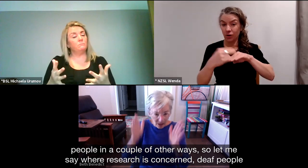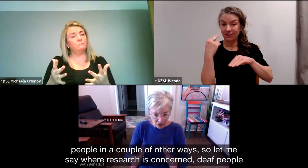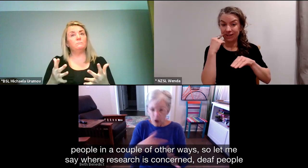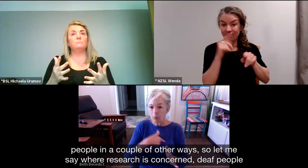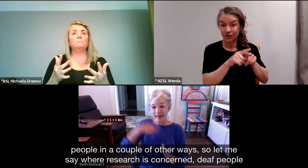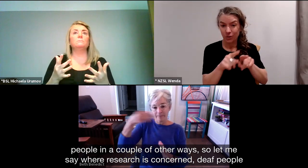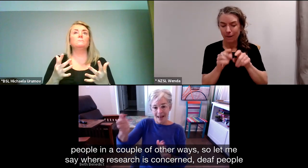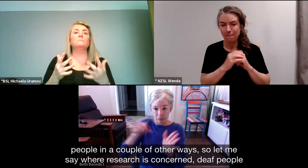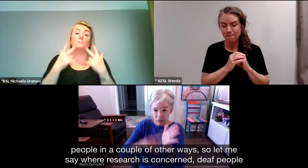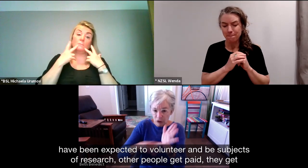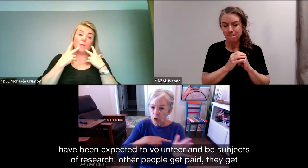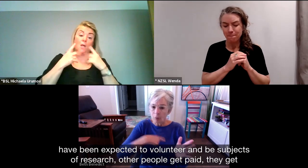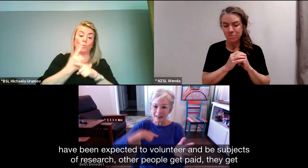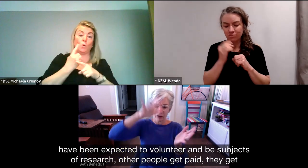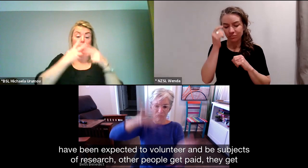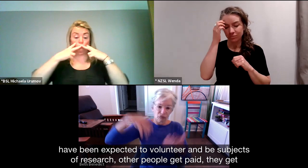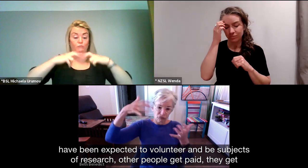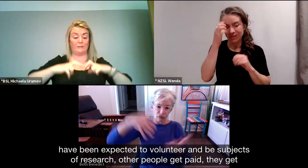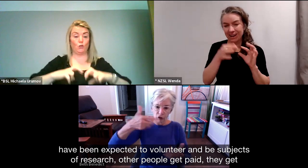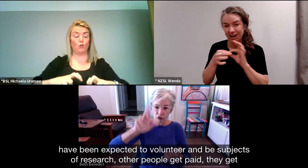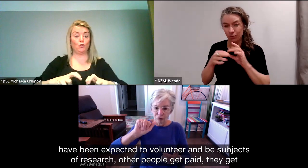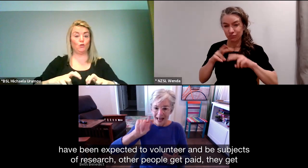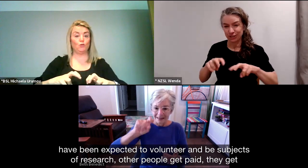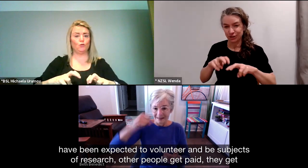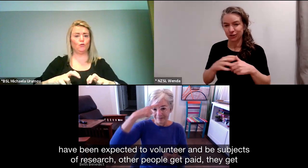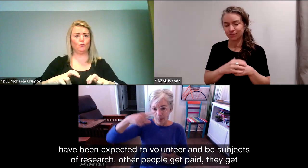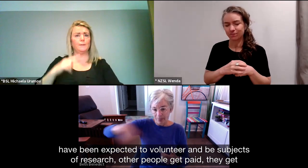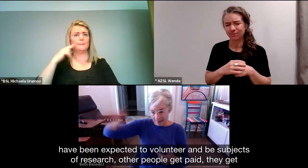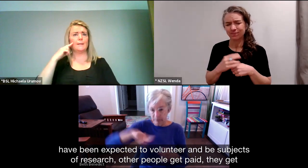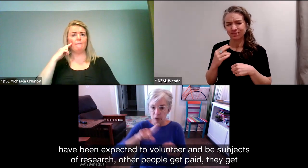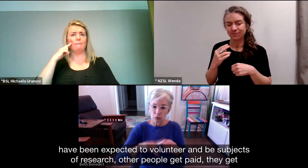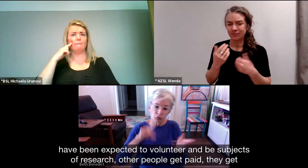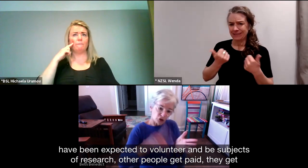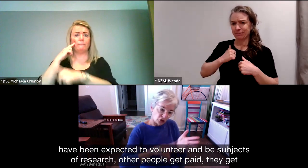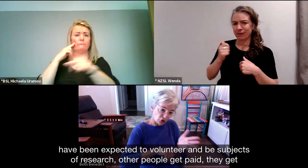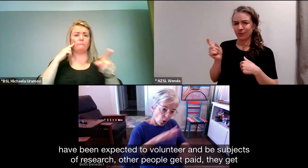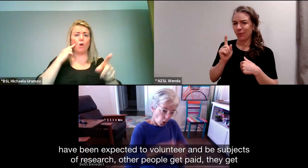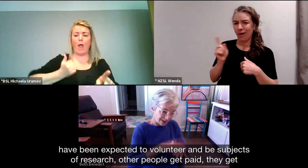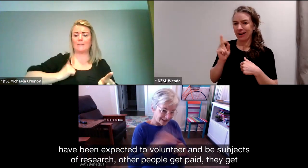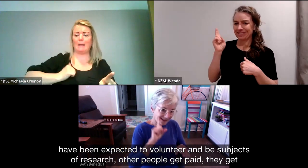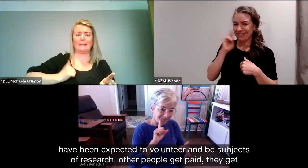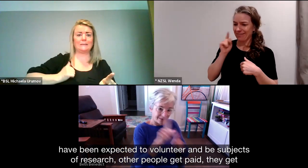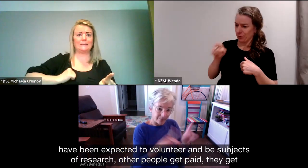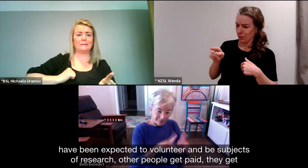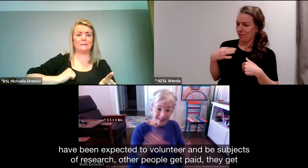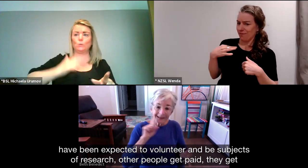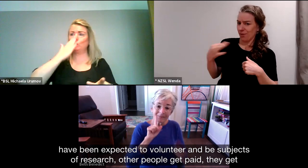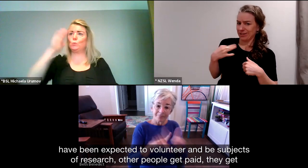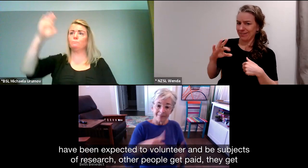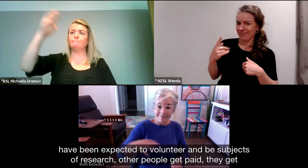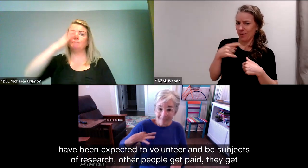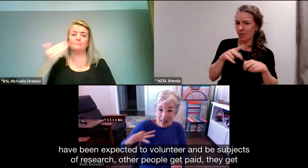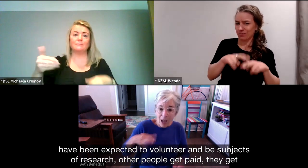where research is concerned. Deaf people have sort of been expected to volunteer and be subjects of research for eons. Audiologists,